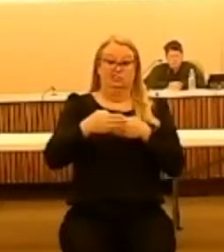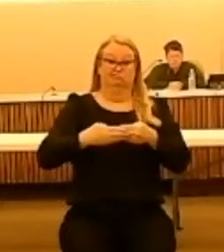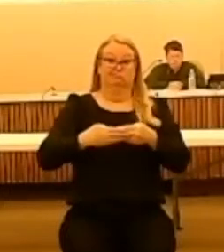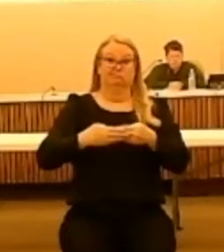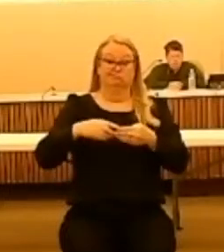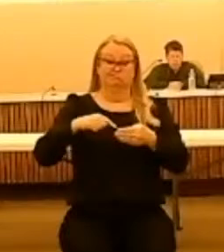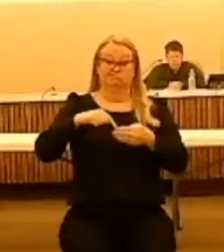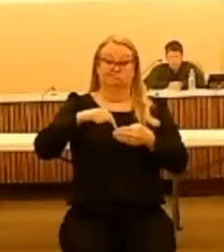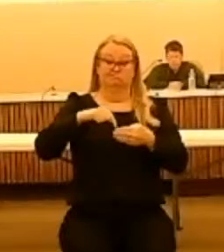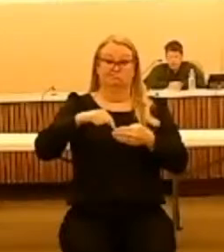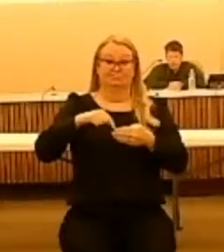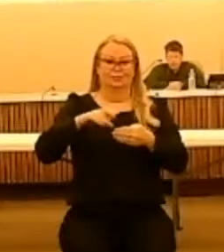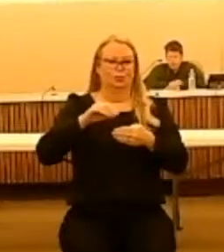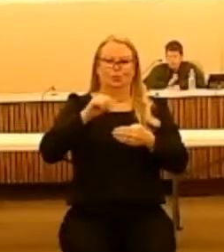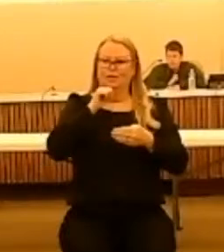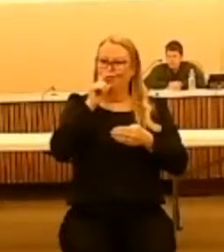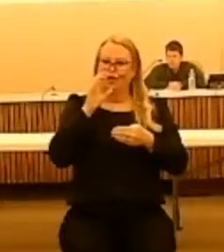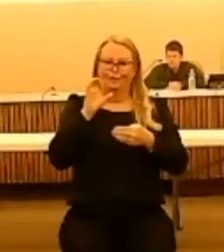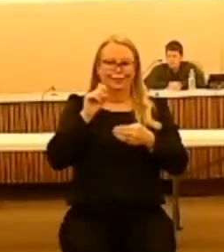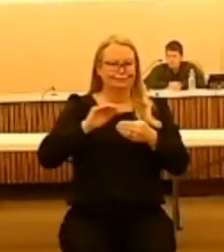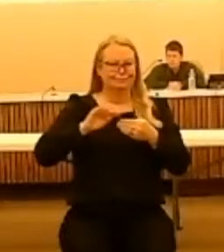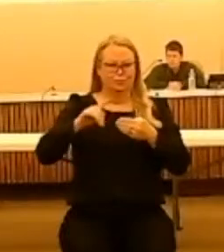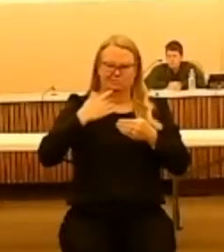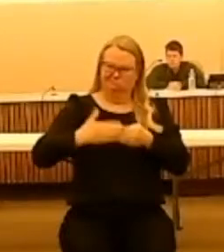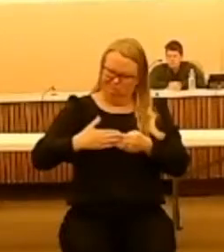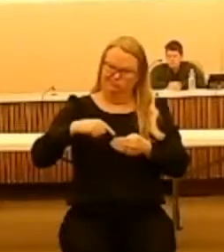roads. But